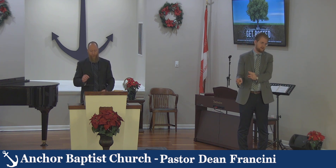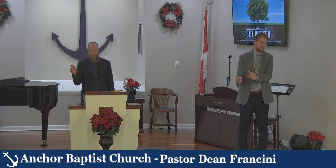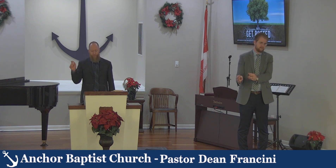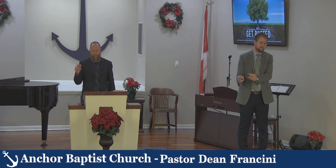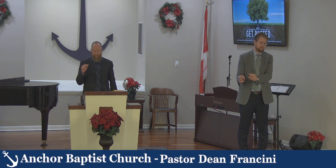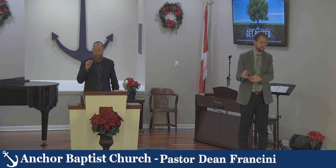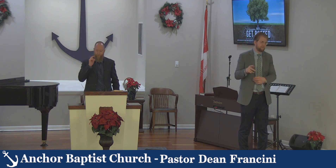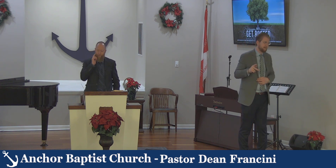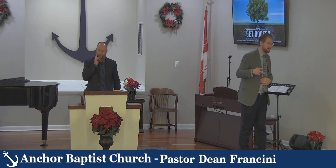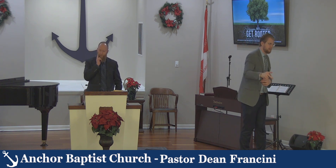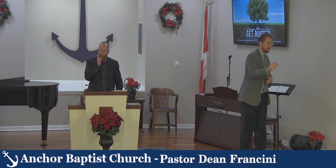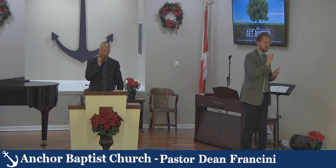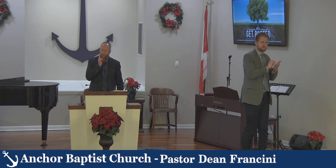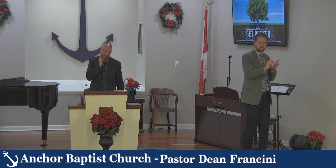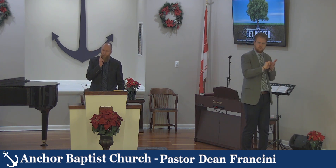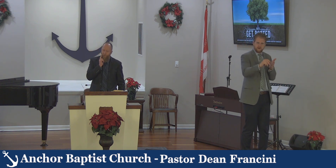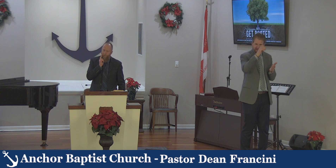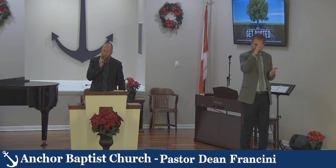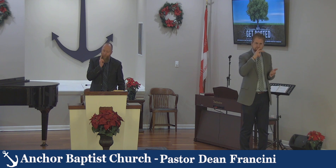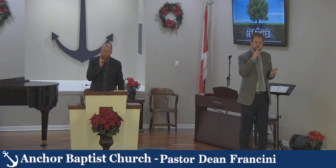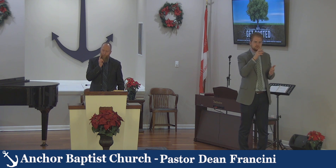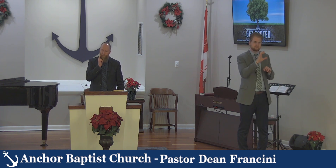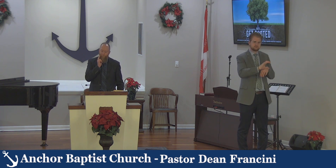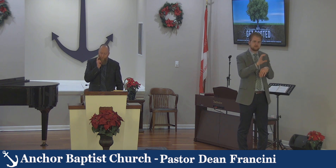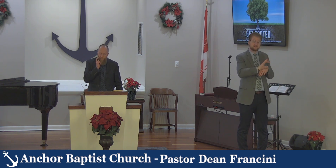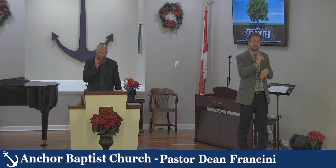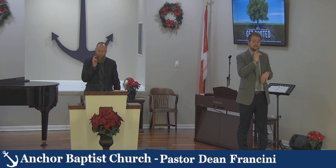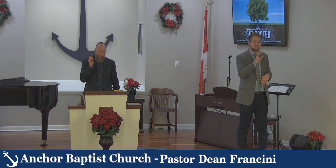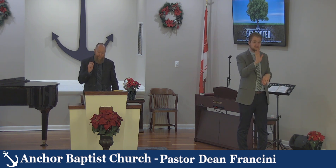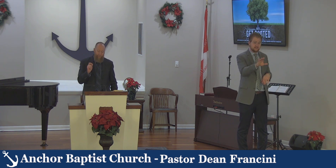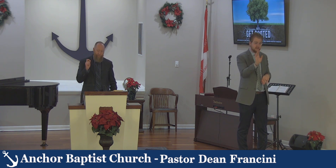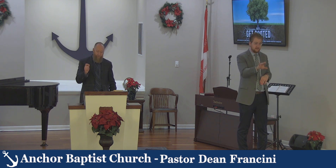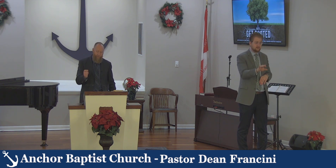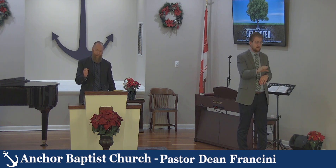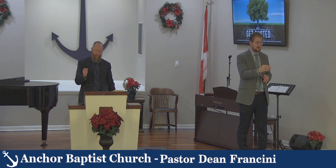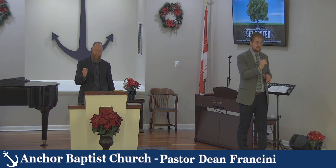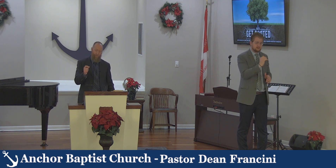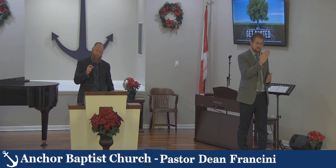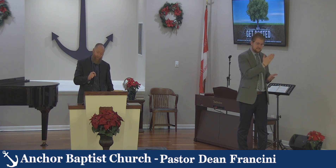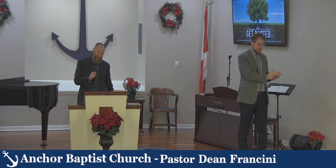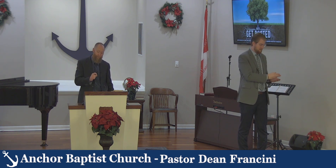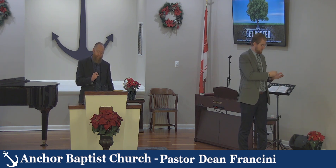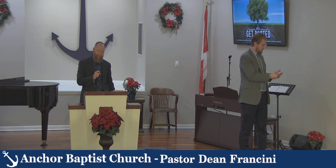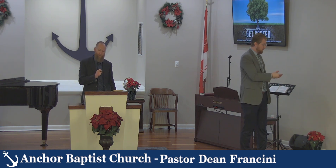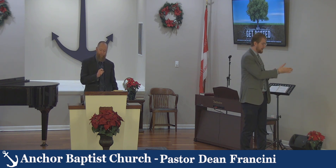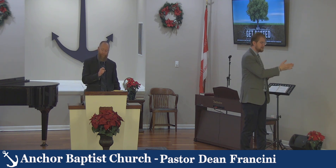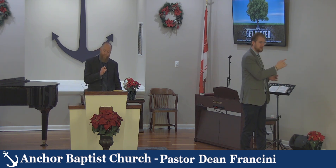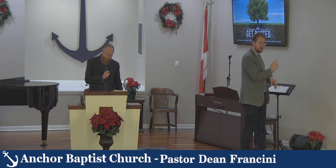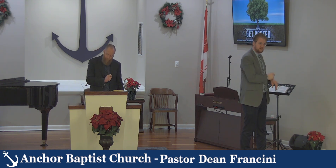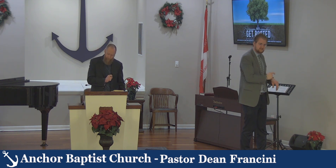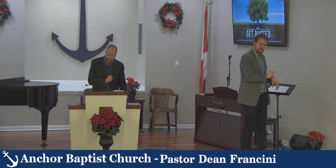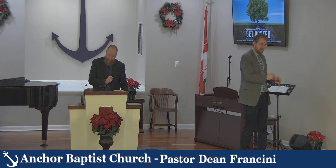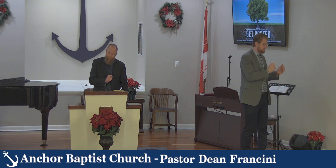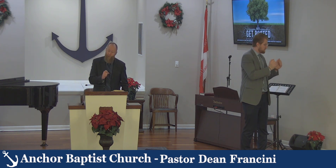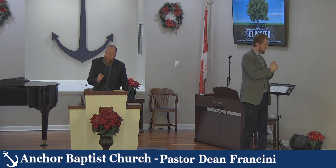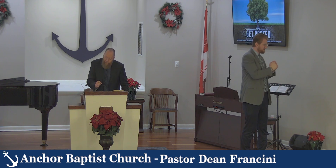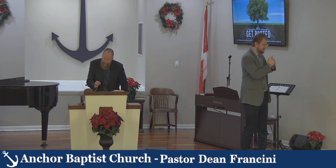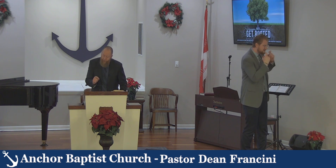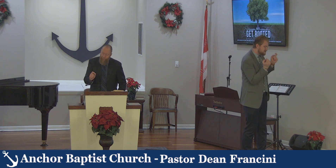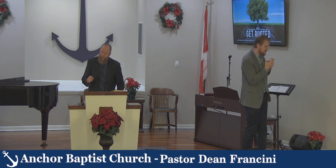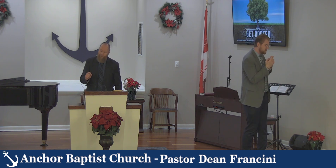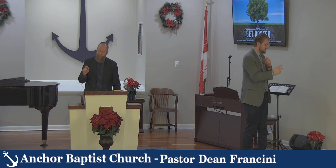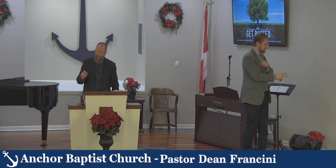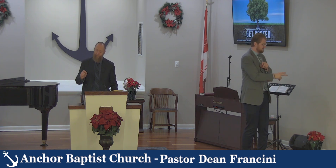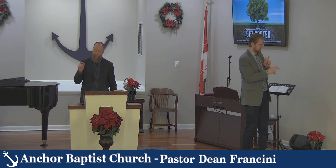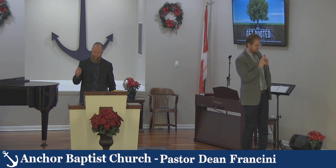Paul's writing to the Ephesus church, and he wants them to get away from spending their gift of time in sinfulness, selfishness, and change